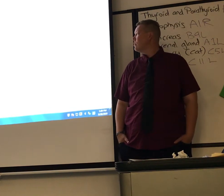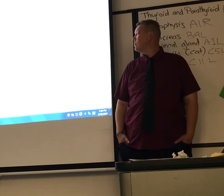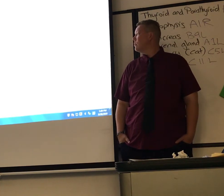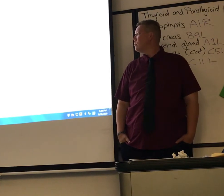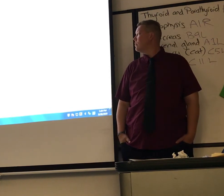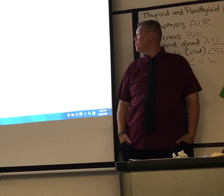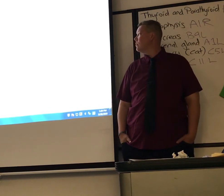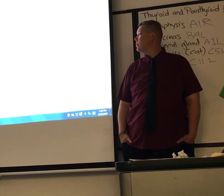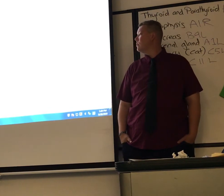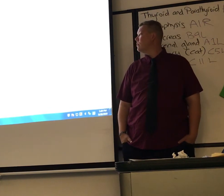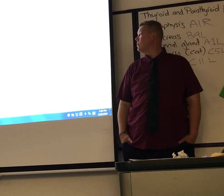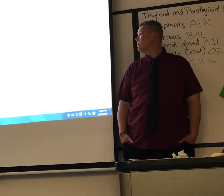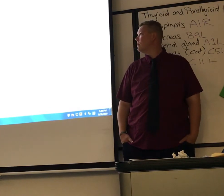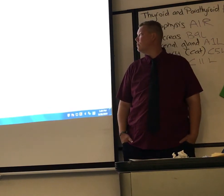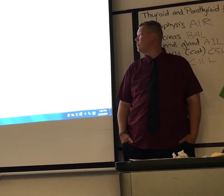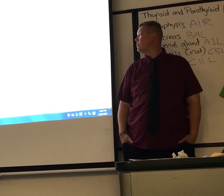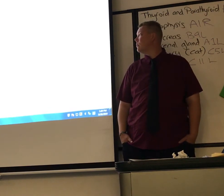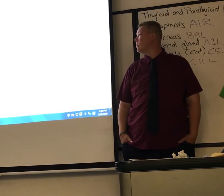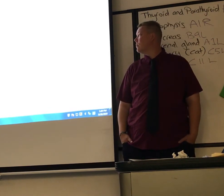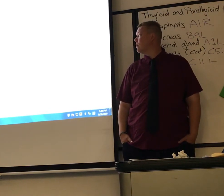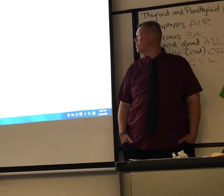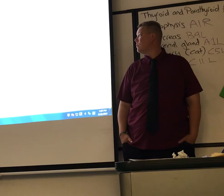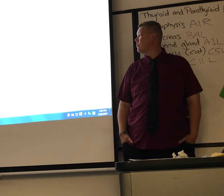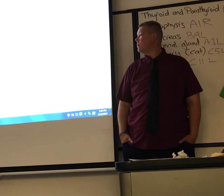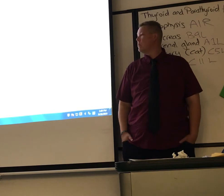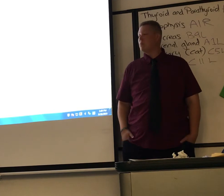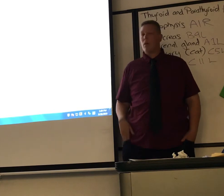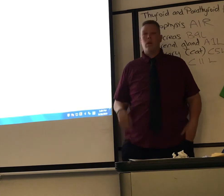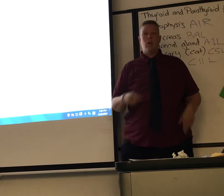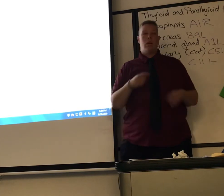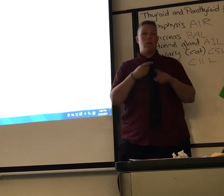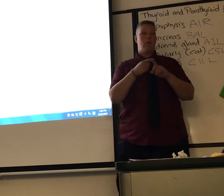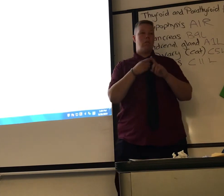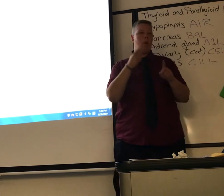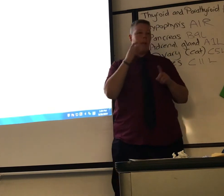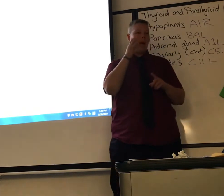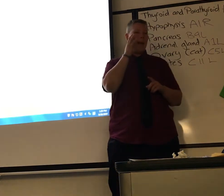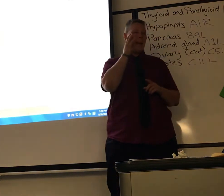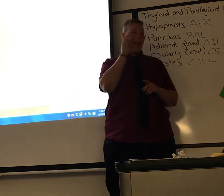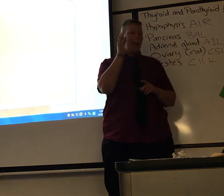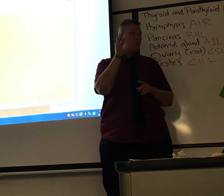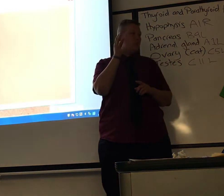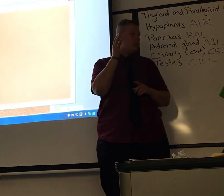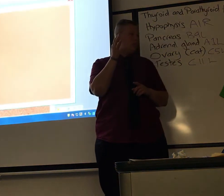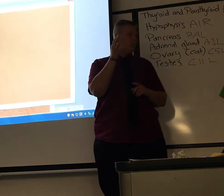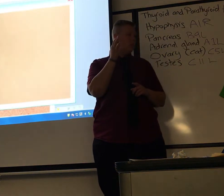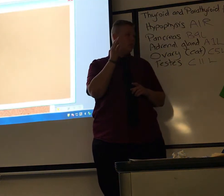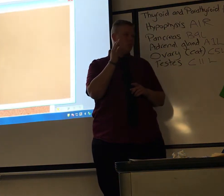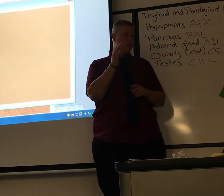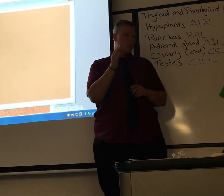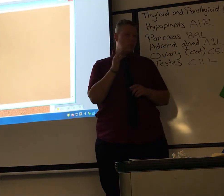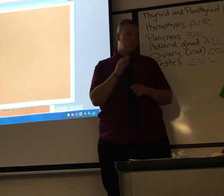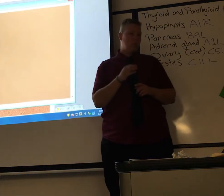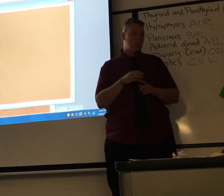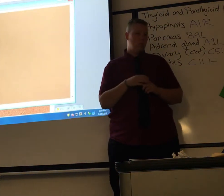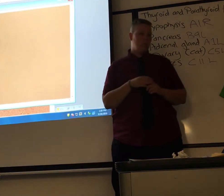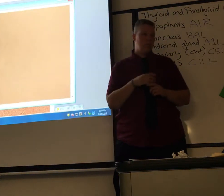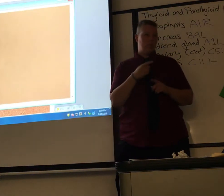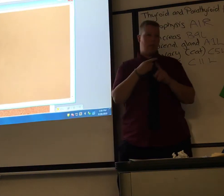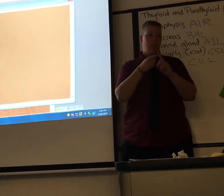Let me get the cat slide. Now, for our lab on Friday, we are going to have a quiz on this, as you well know. And I will group you, Group A, Group B,